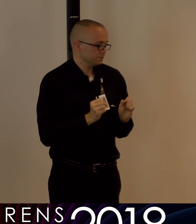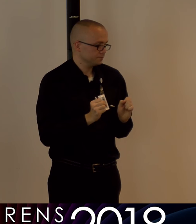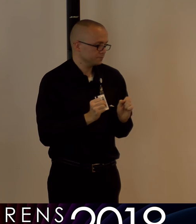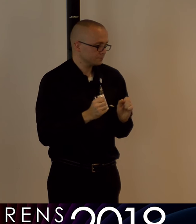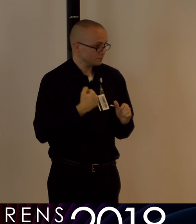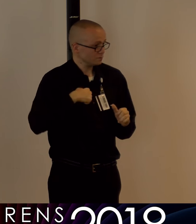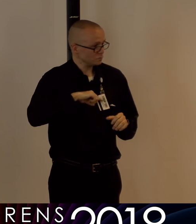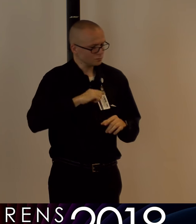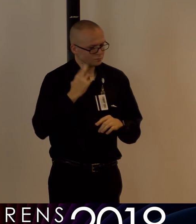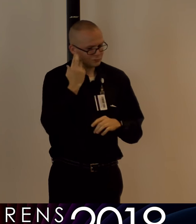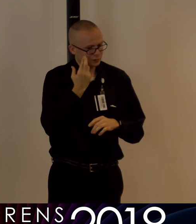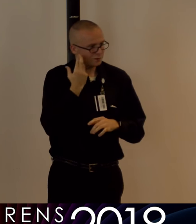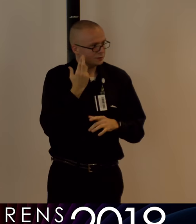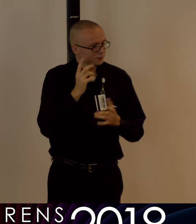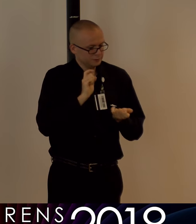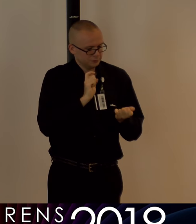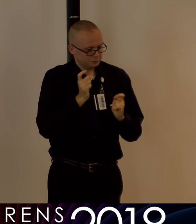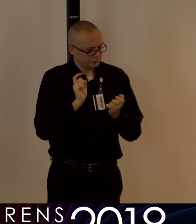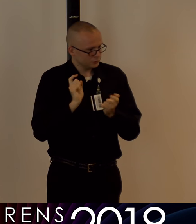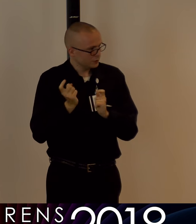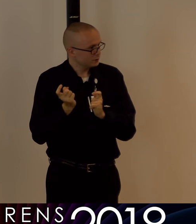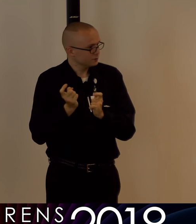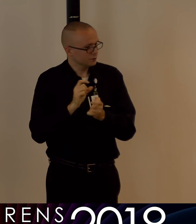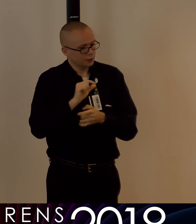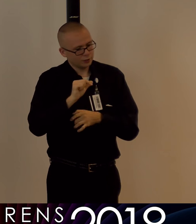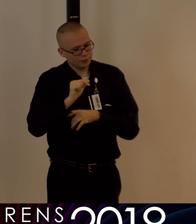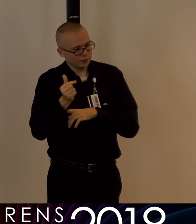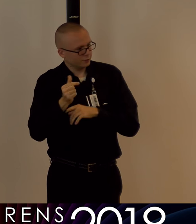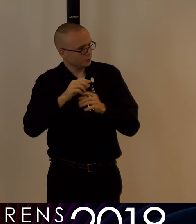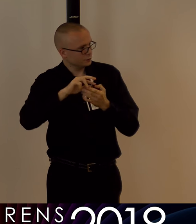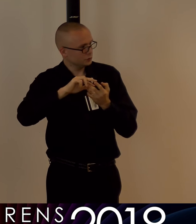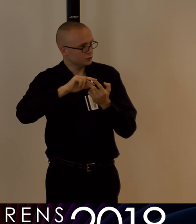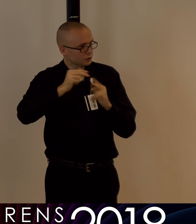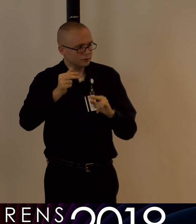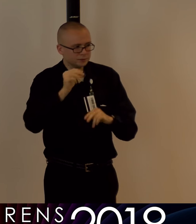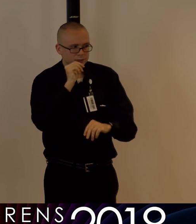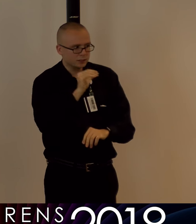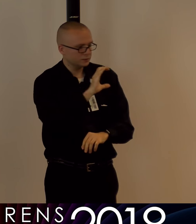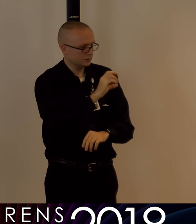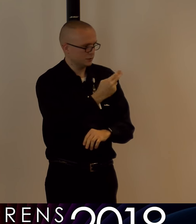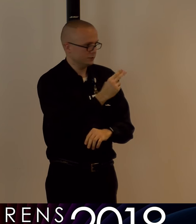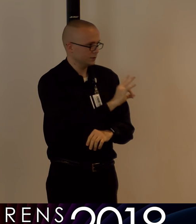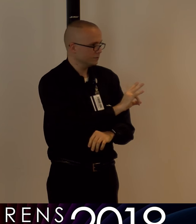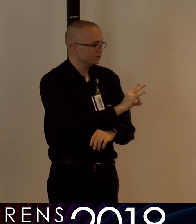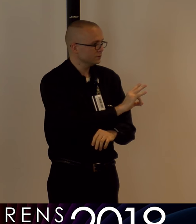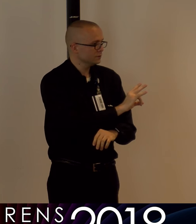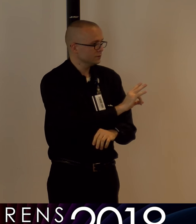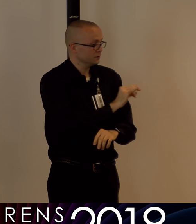we found changes in other genes, not CHD7,